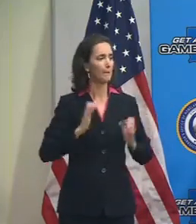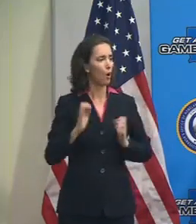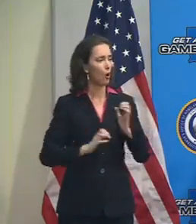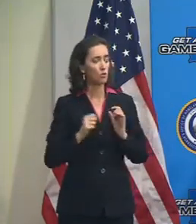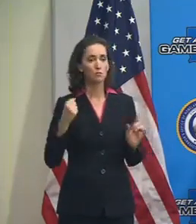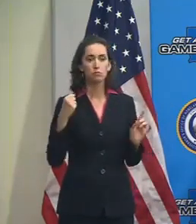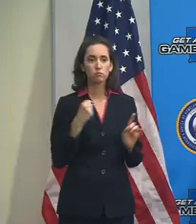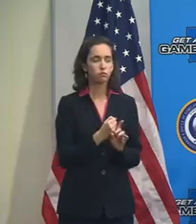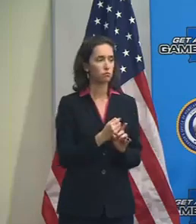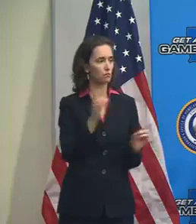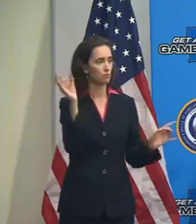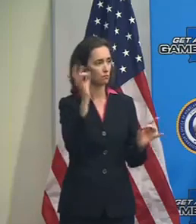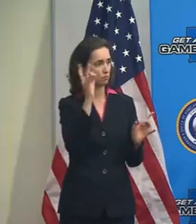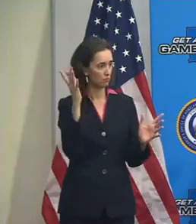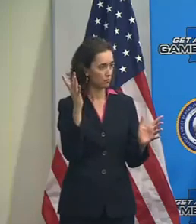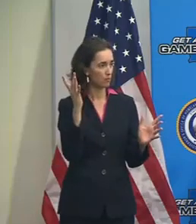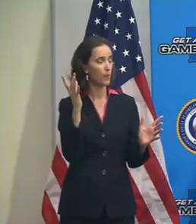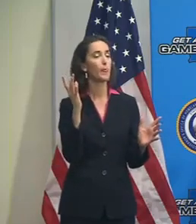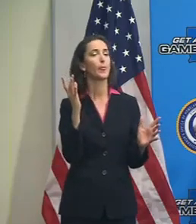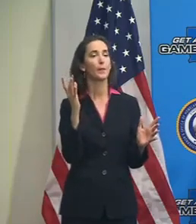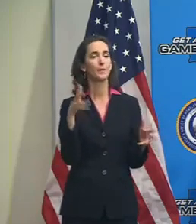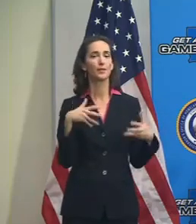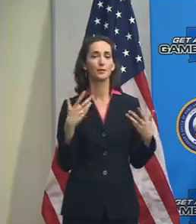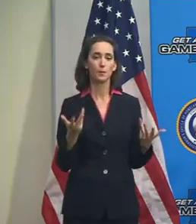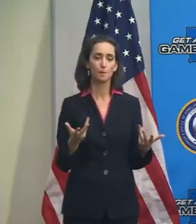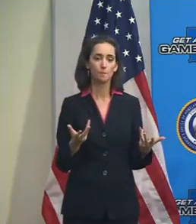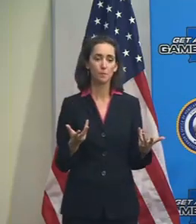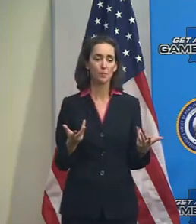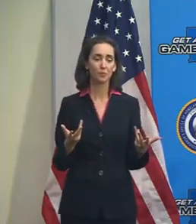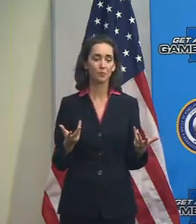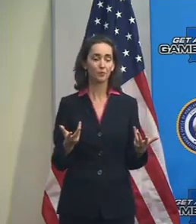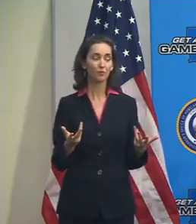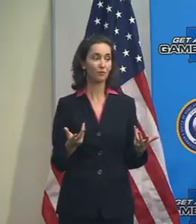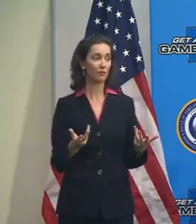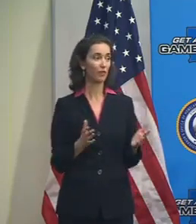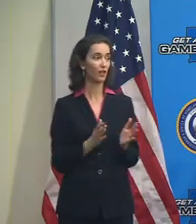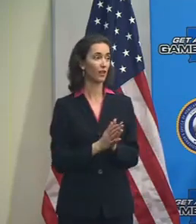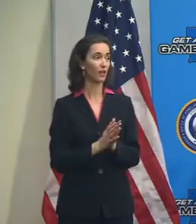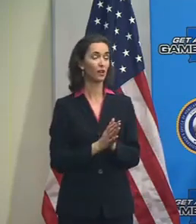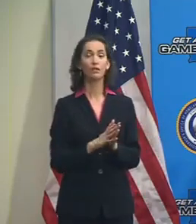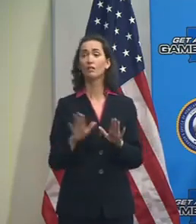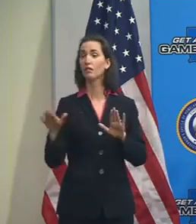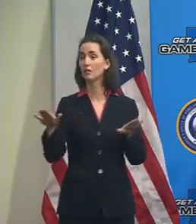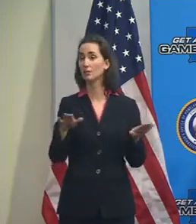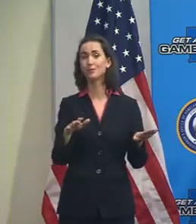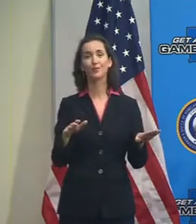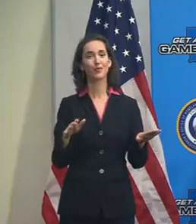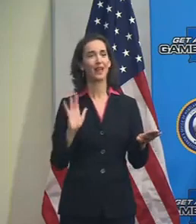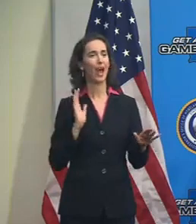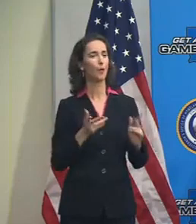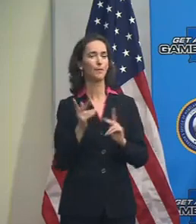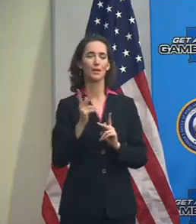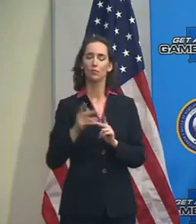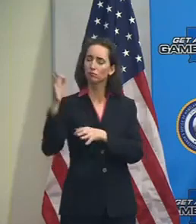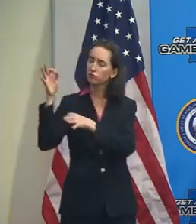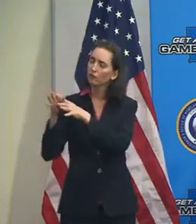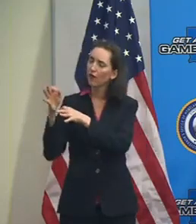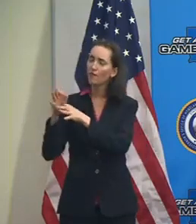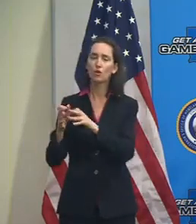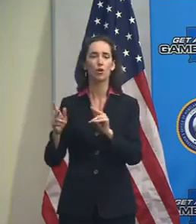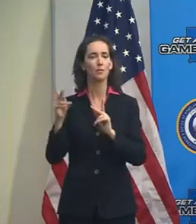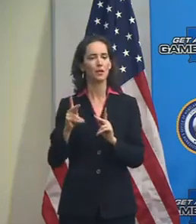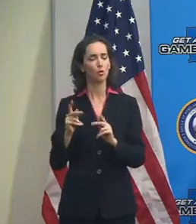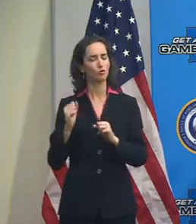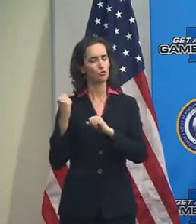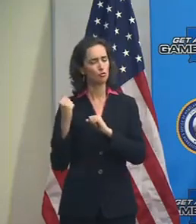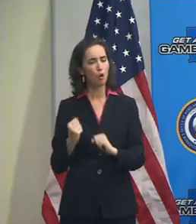emotional health afterwards and so forth. And I will tell you, we have a resilient, faithful people in Louisiana. We have